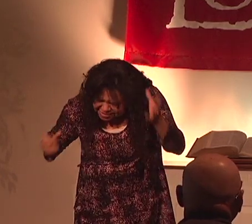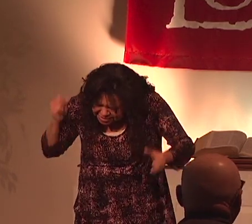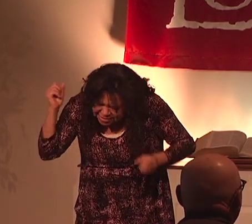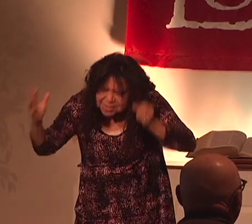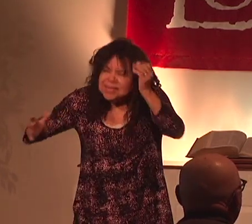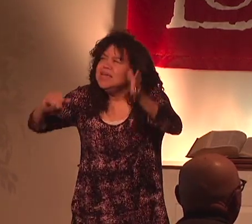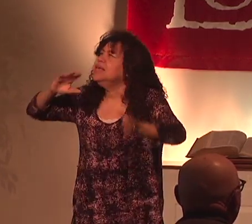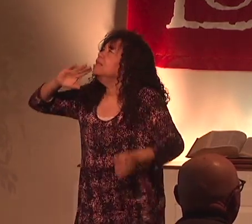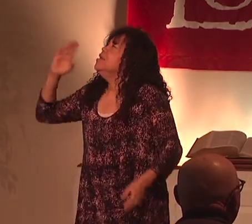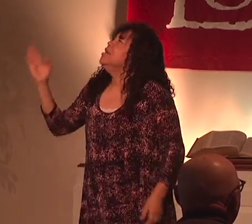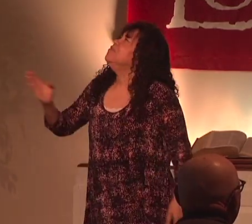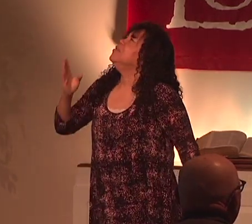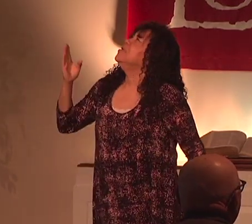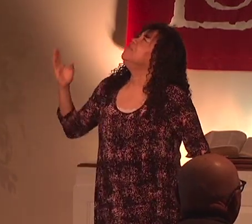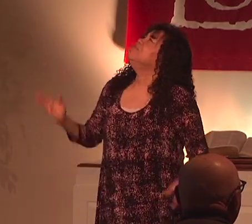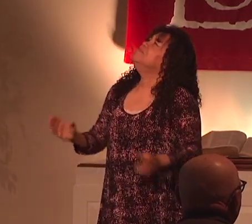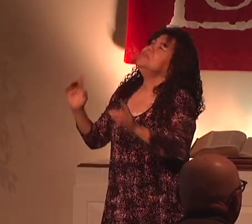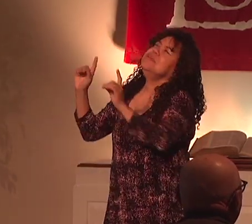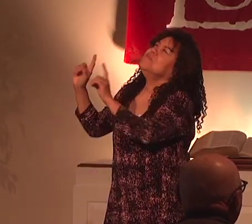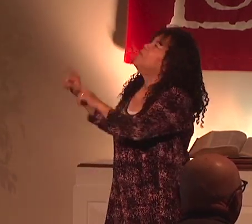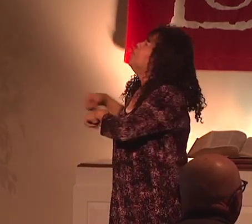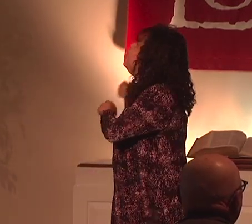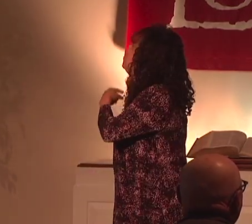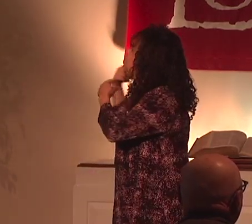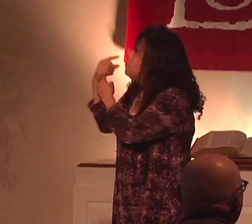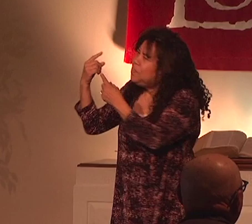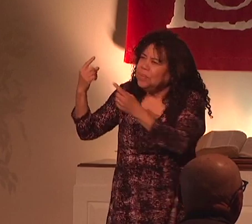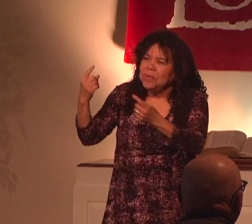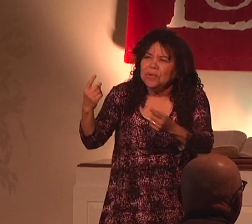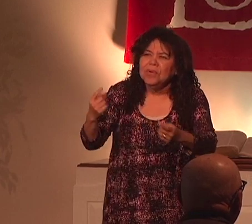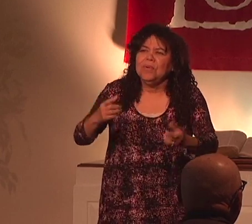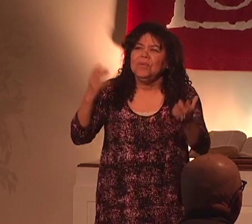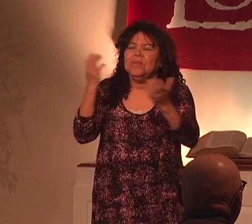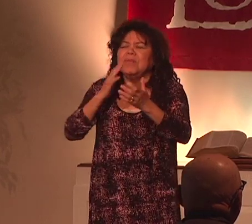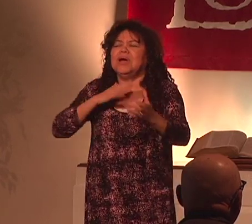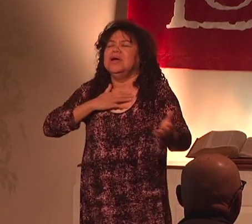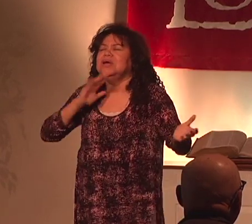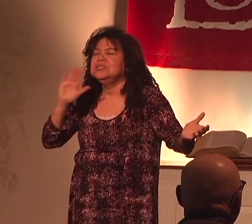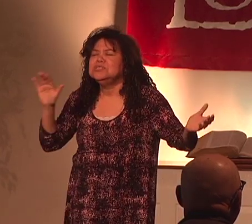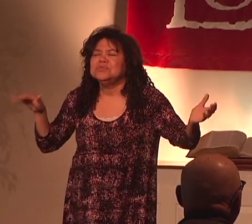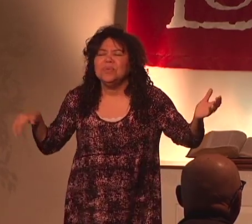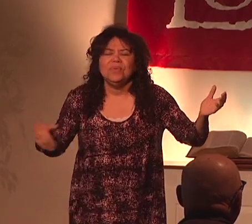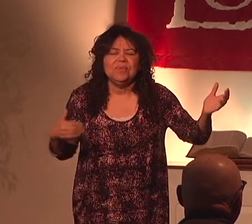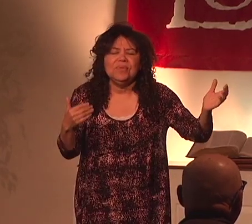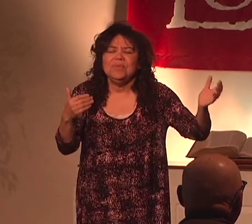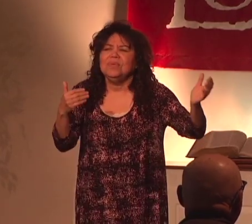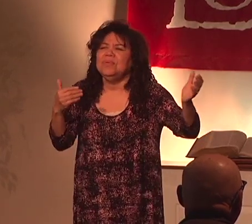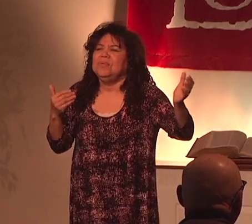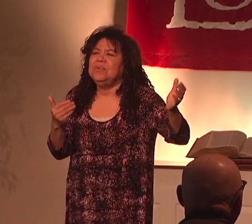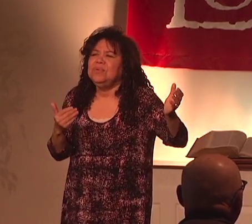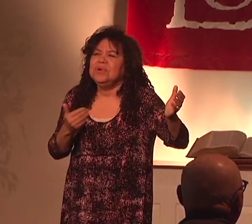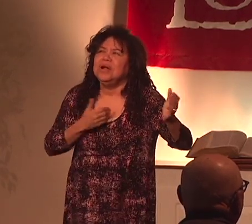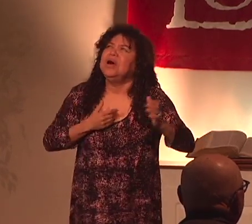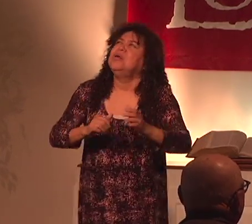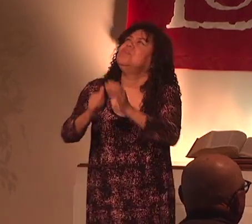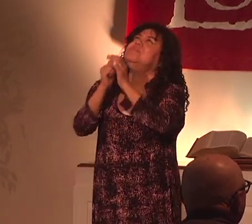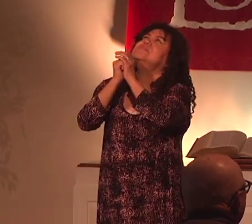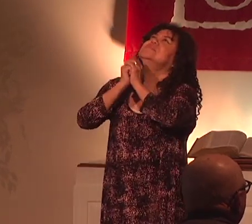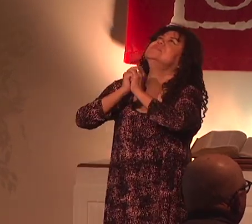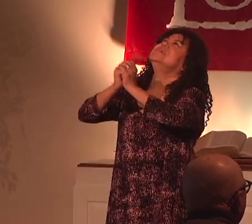never before, oh my soul. Worship your